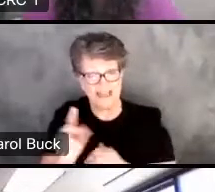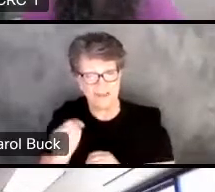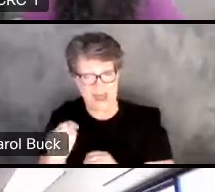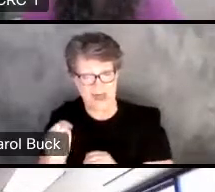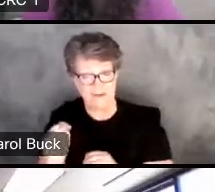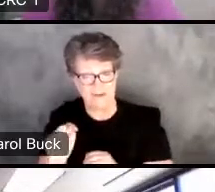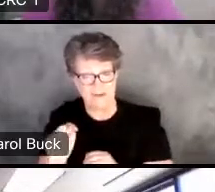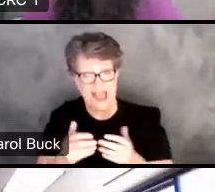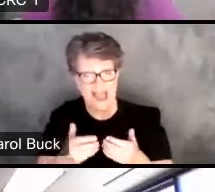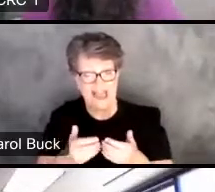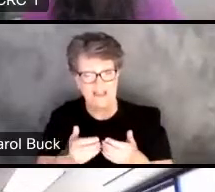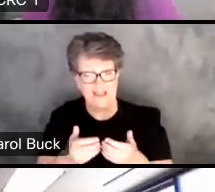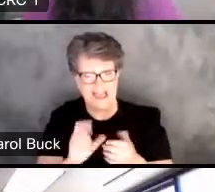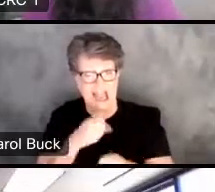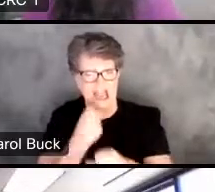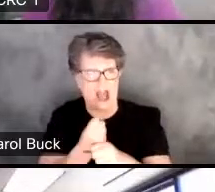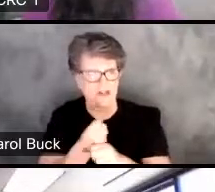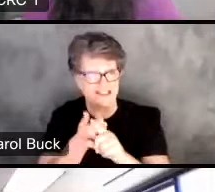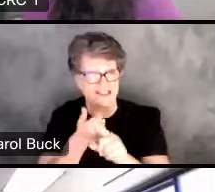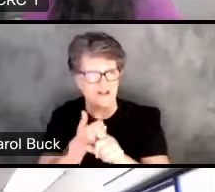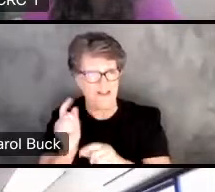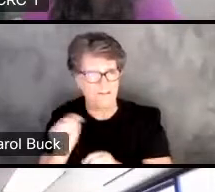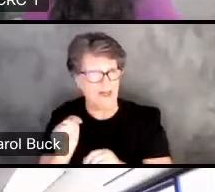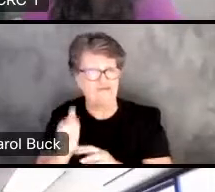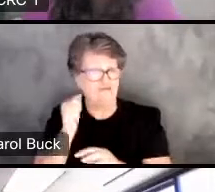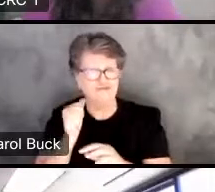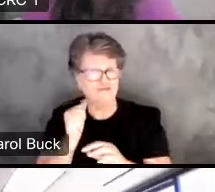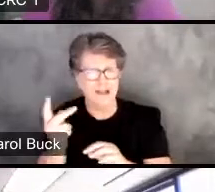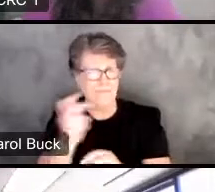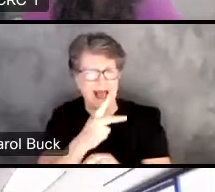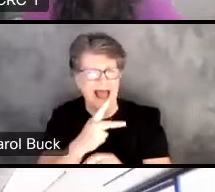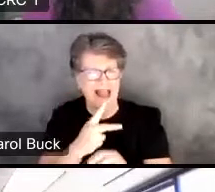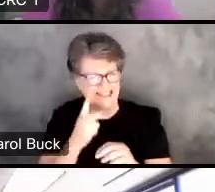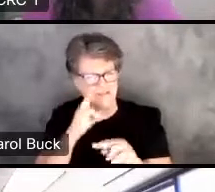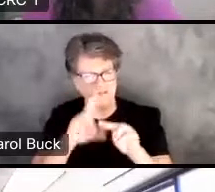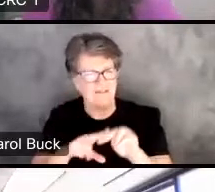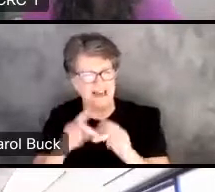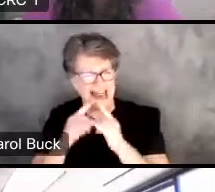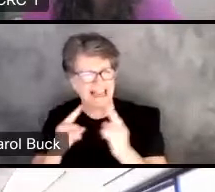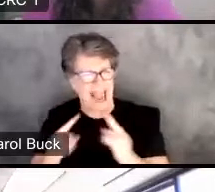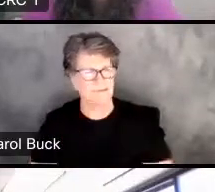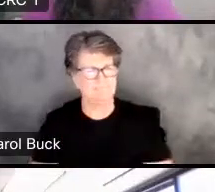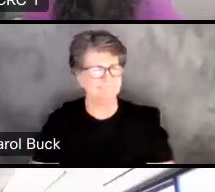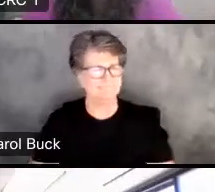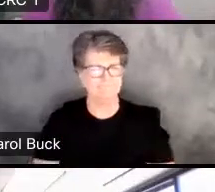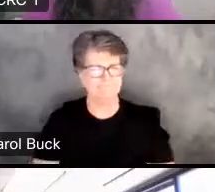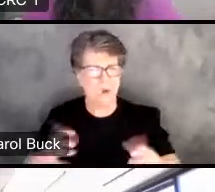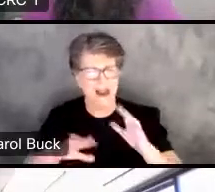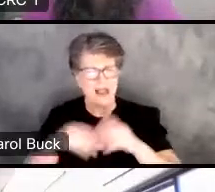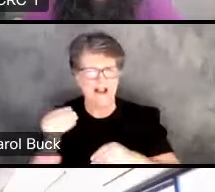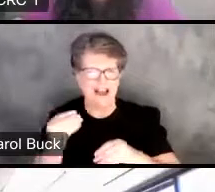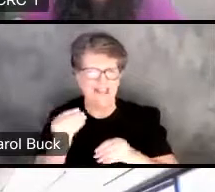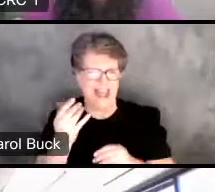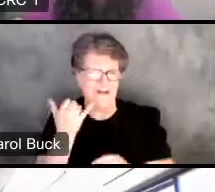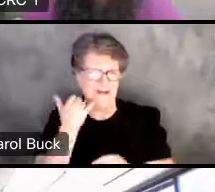she locked herself in the restroom because she didn't want to come back because she was having so much fun. So they had to call the